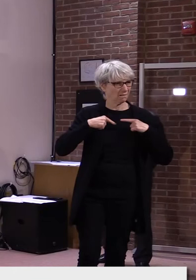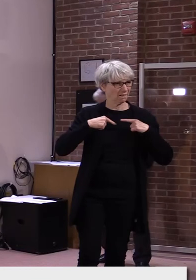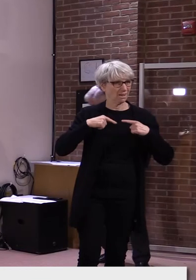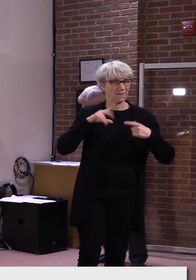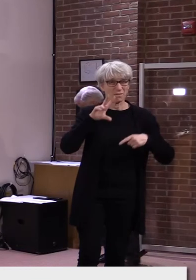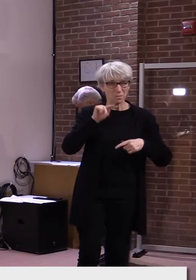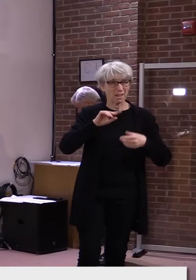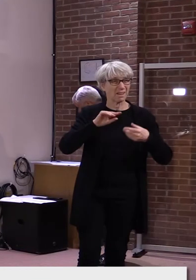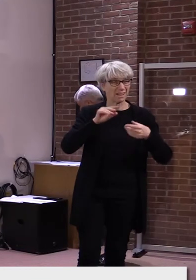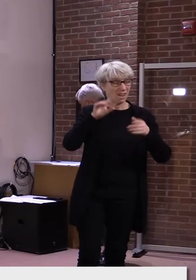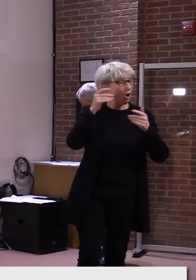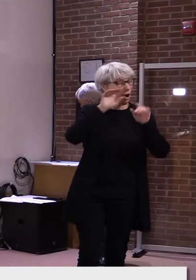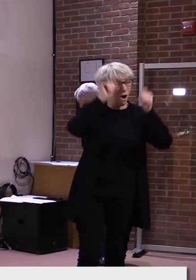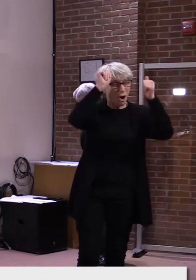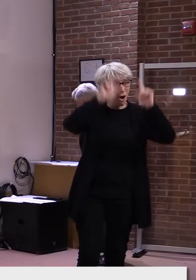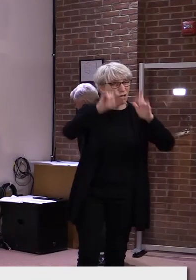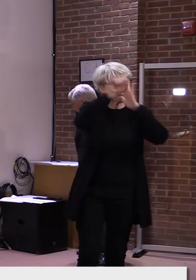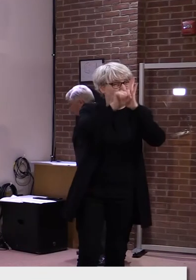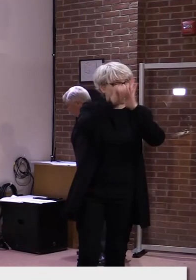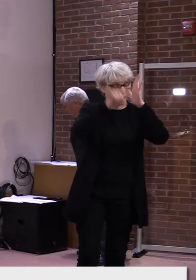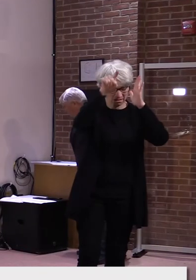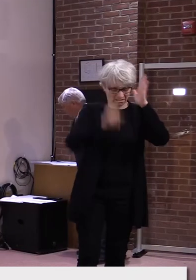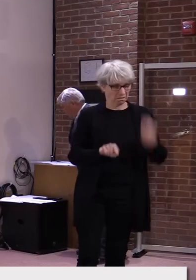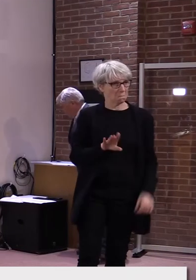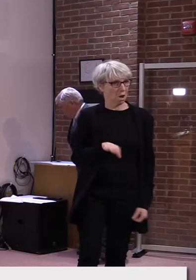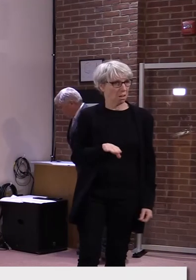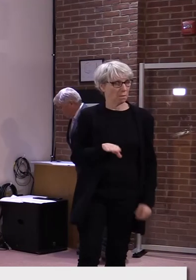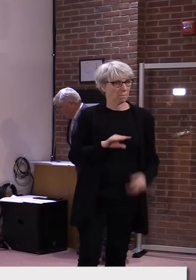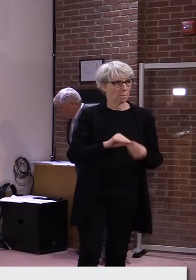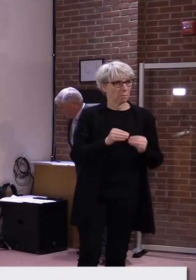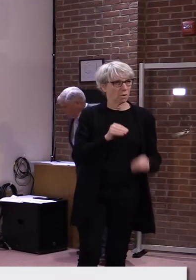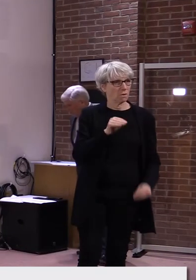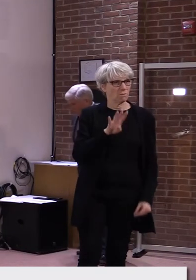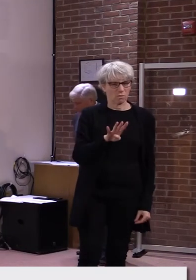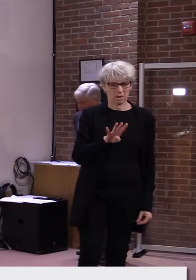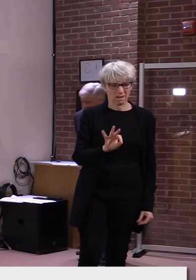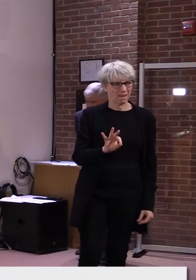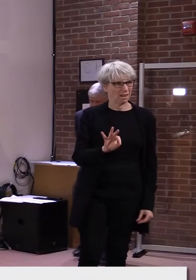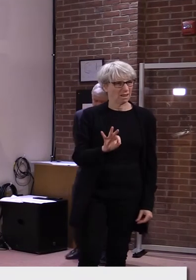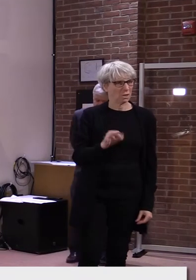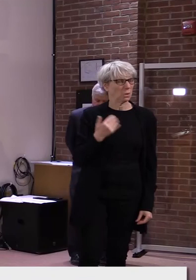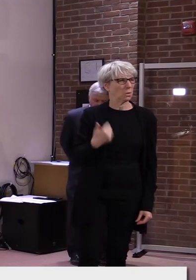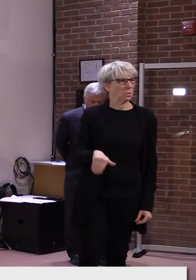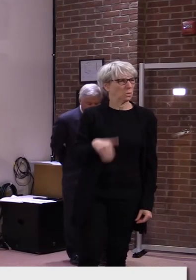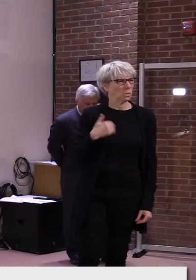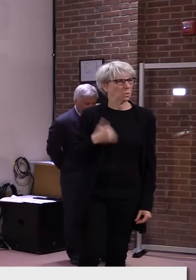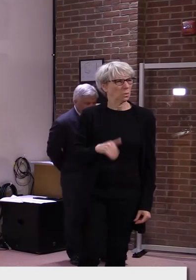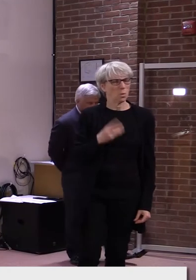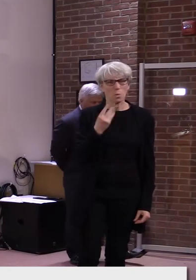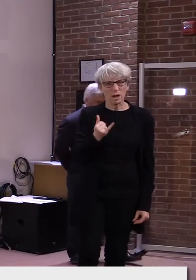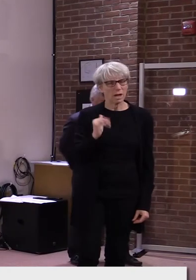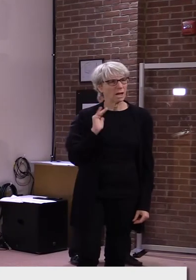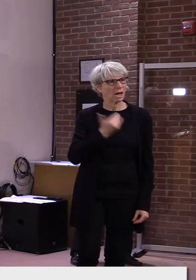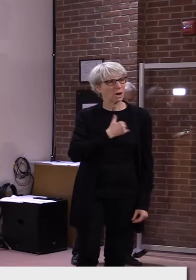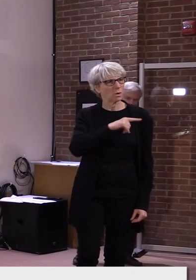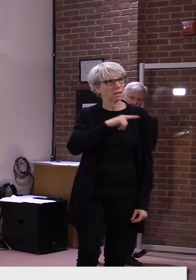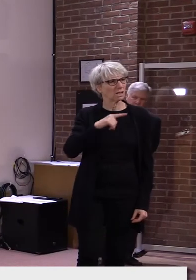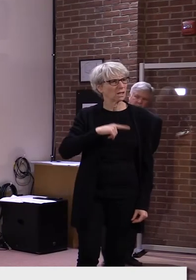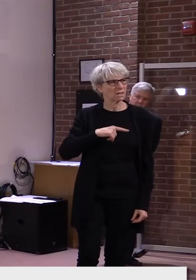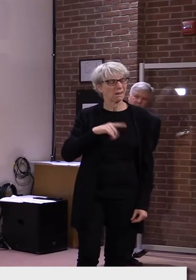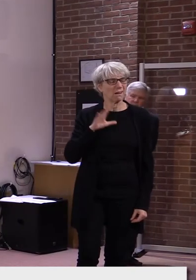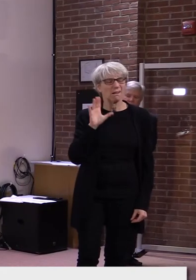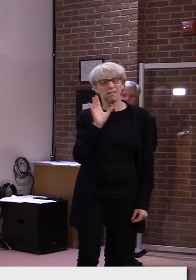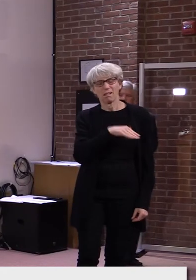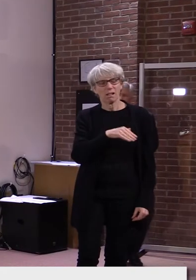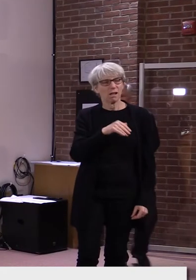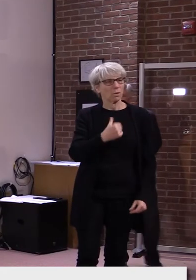curious, do you have a sense of why the legislature doesn't have an appetite to improve those circumstances